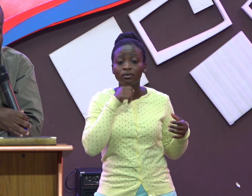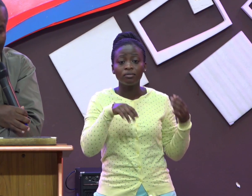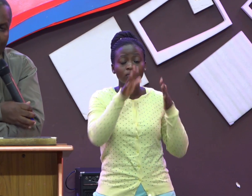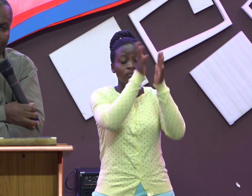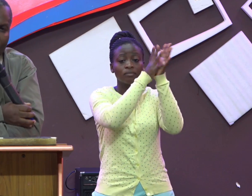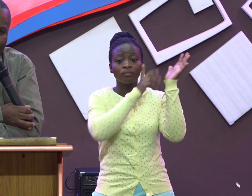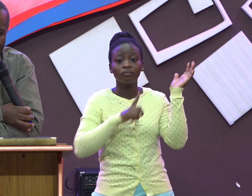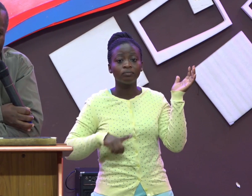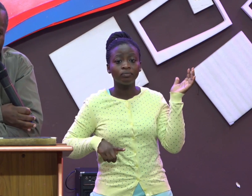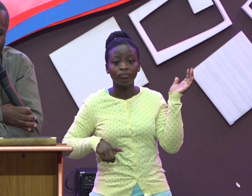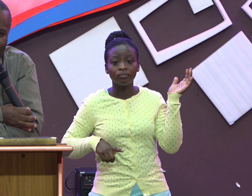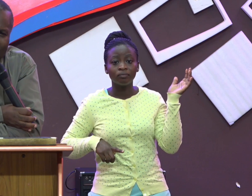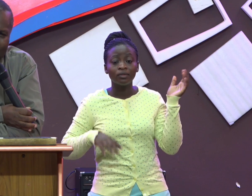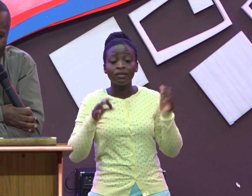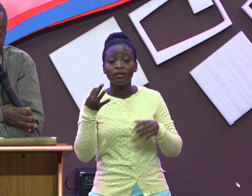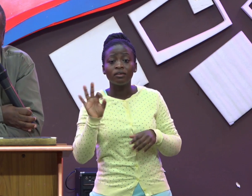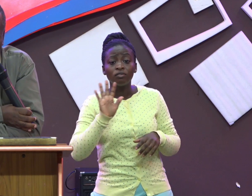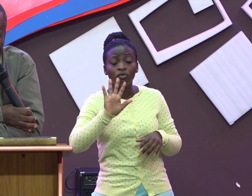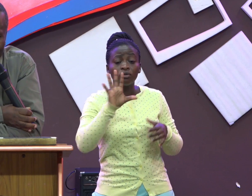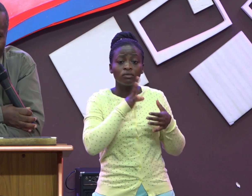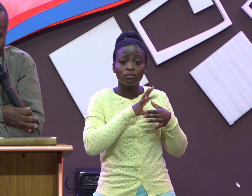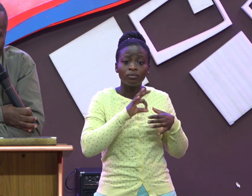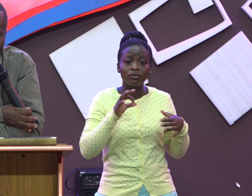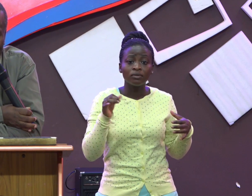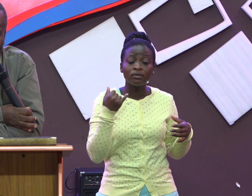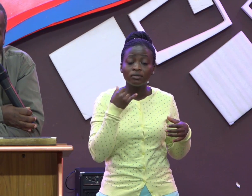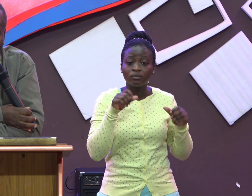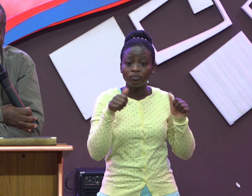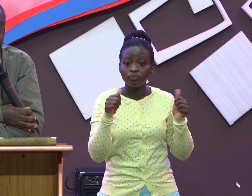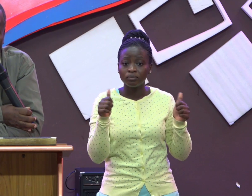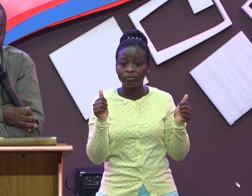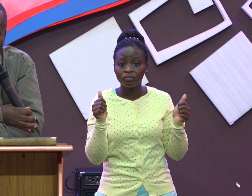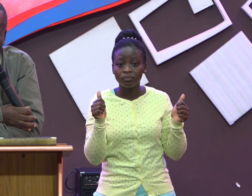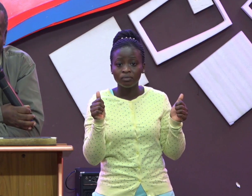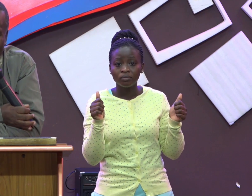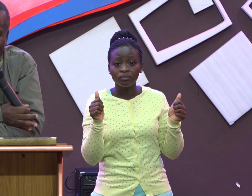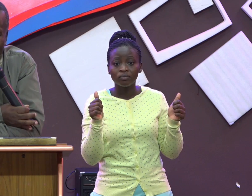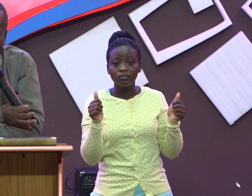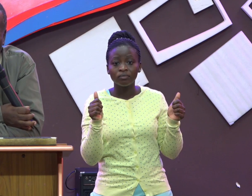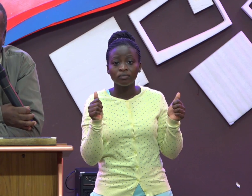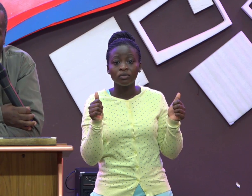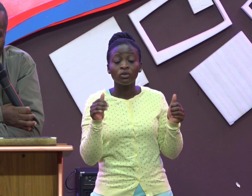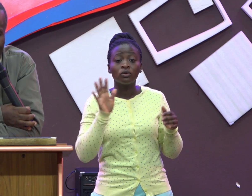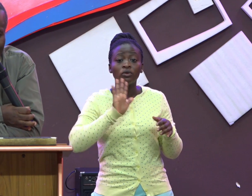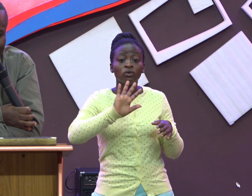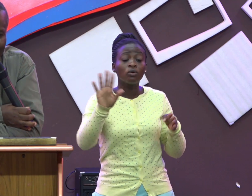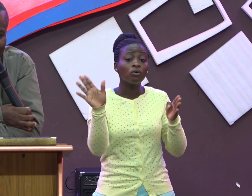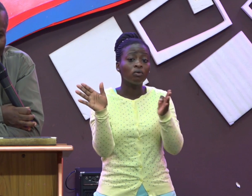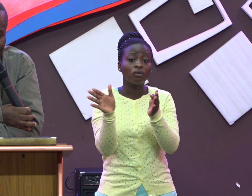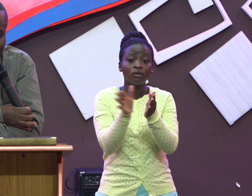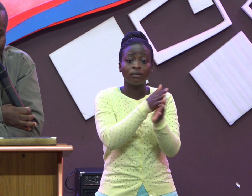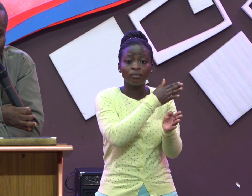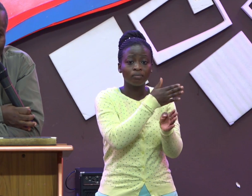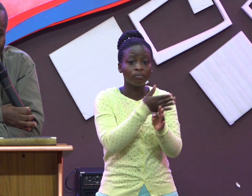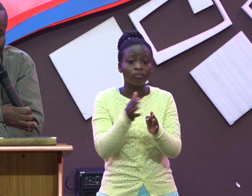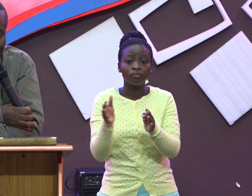Glory to God. When the spirit is in a good state, you can be guided